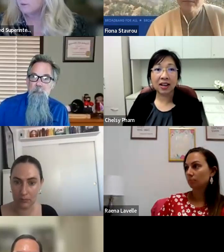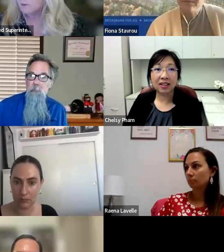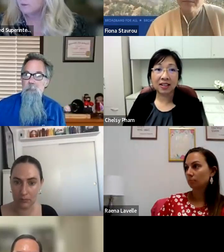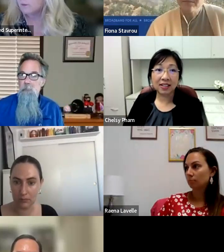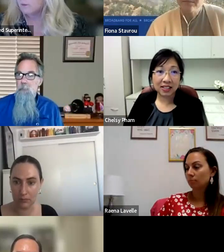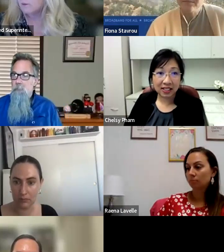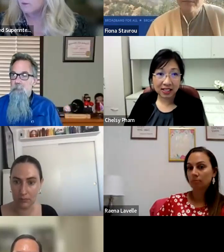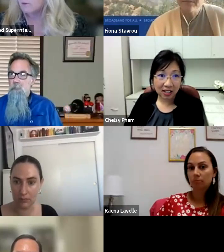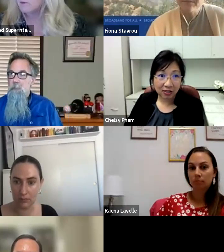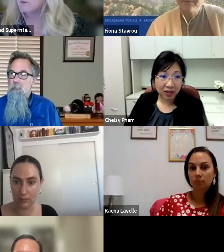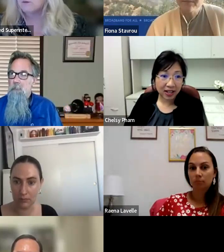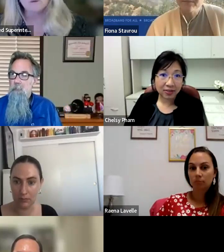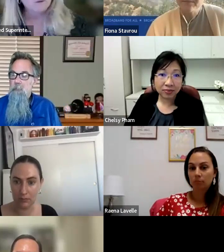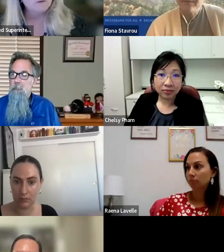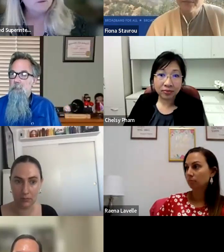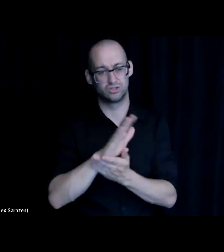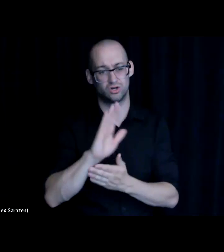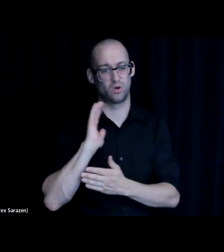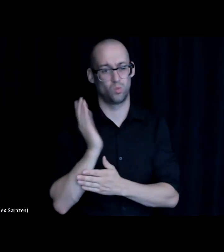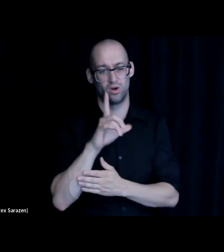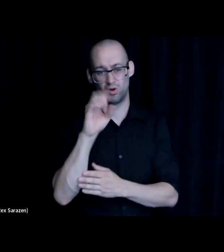we're located in